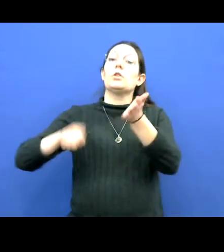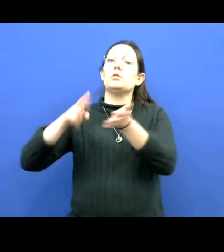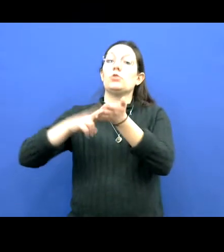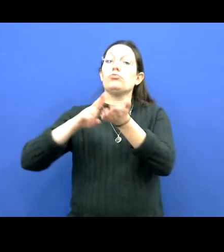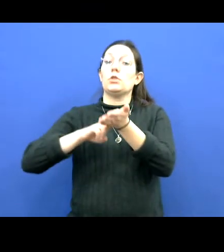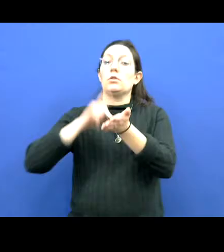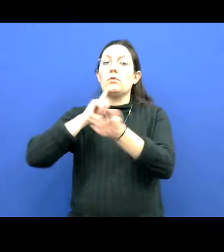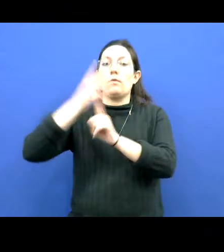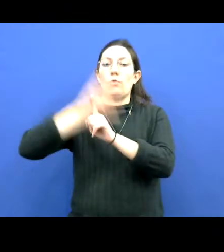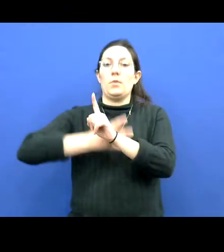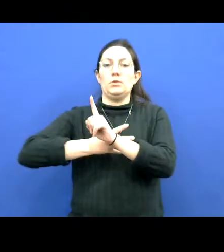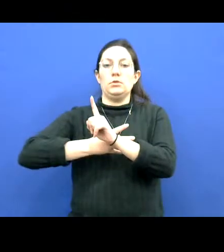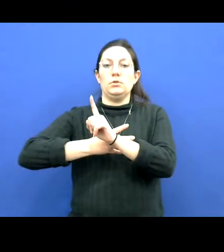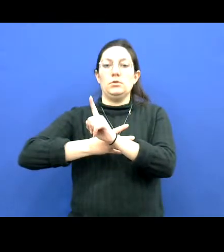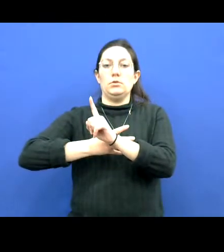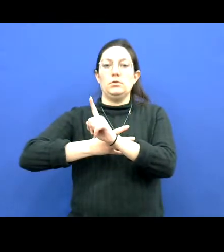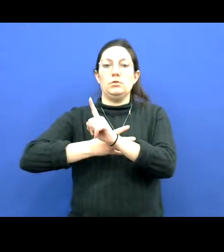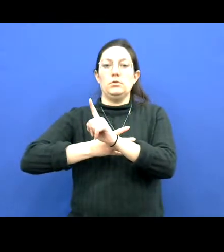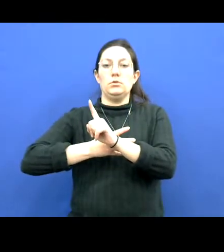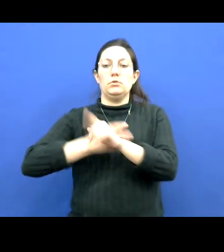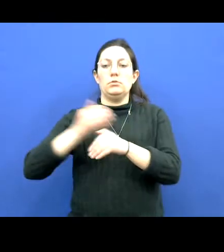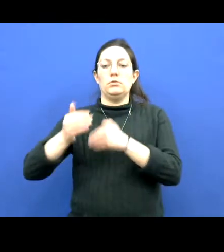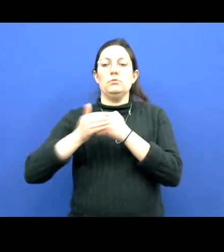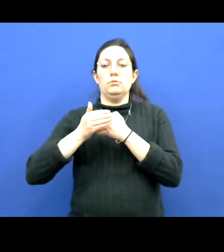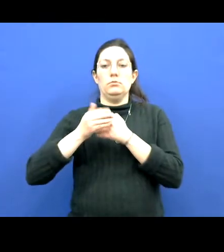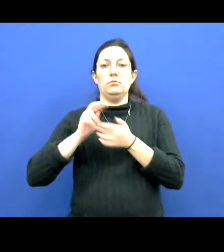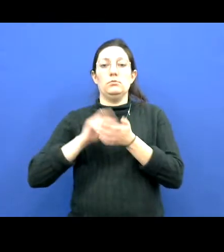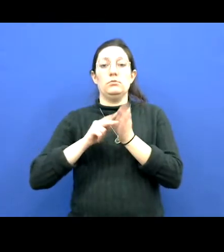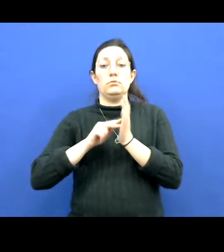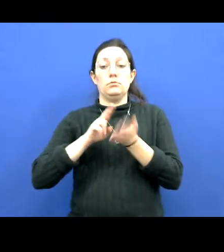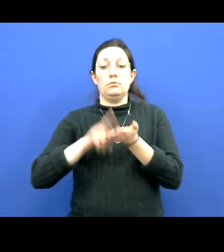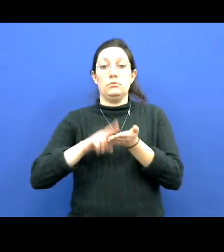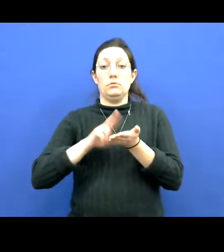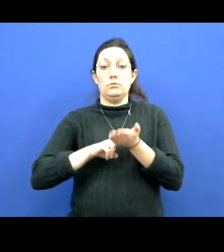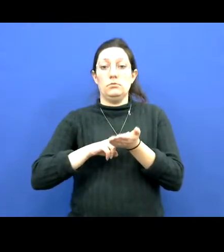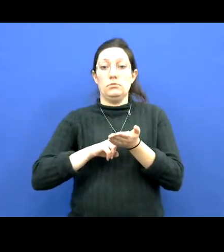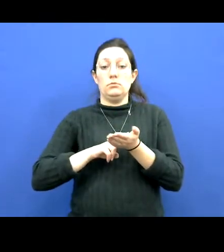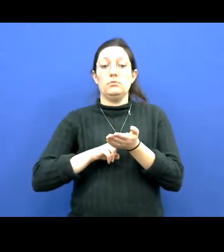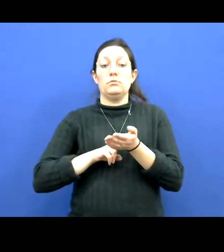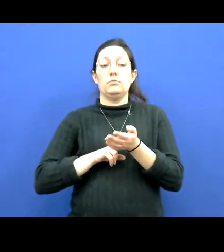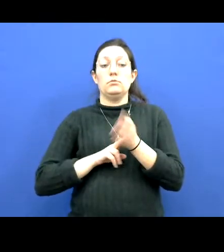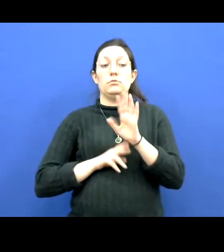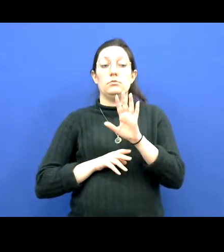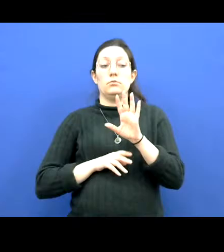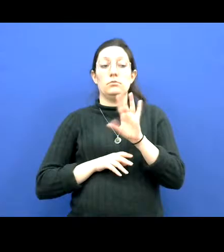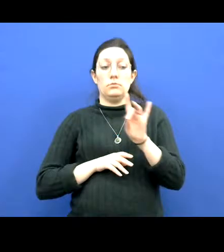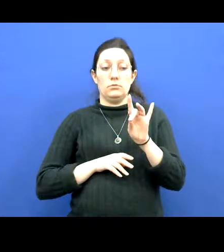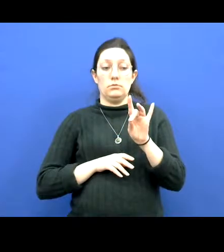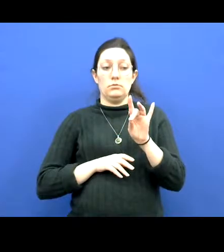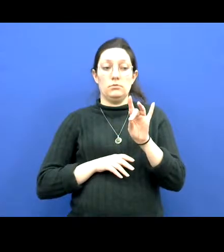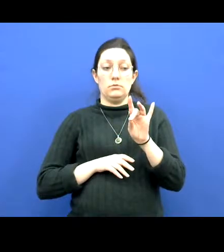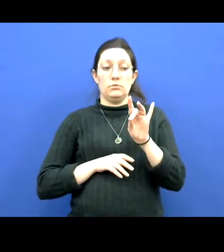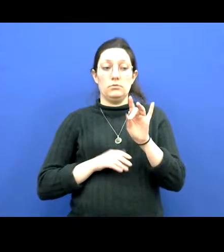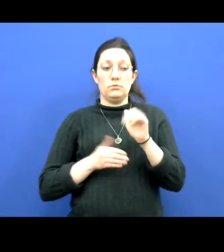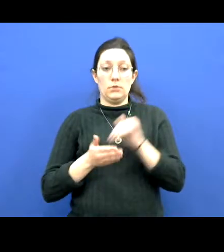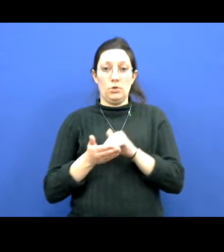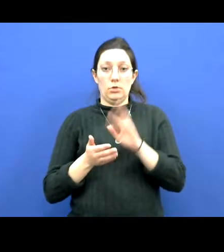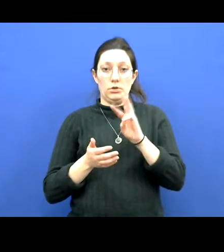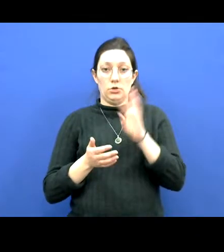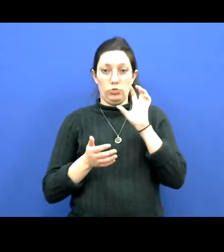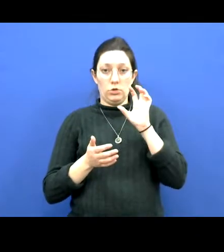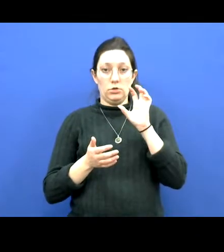months. So it comes out to, the contract itself is 58,600, so